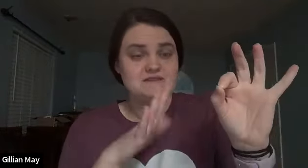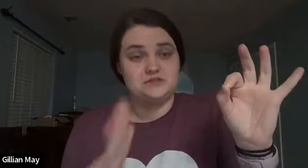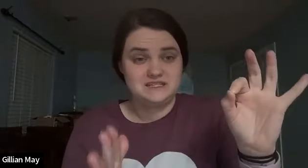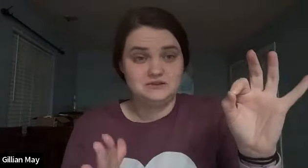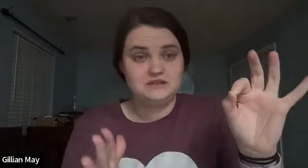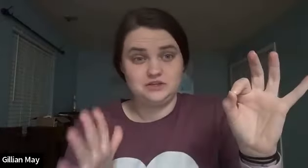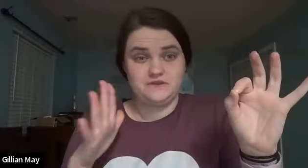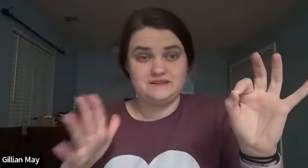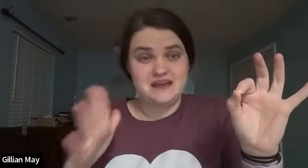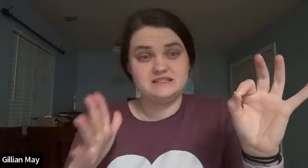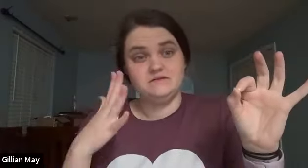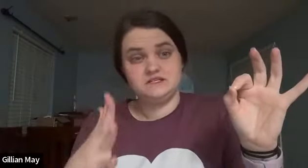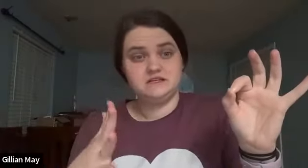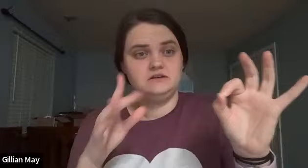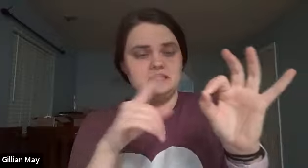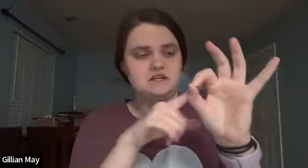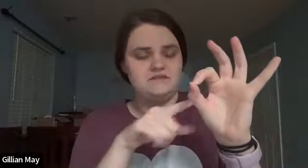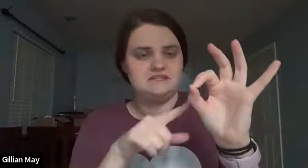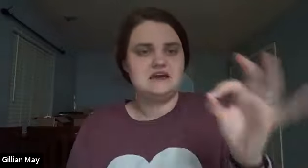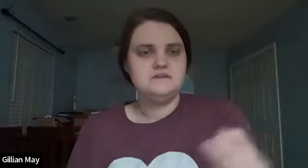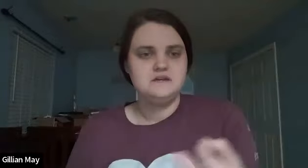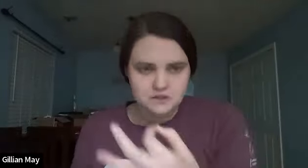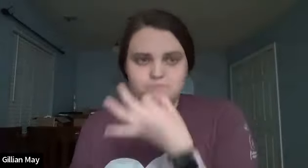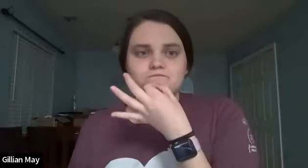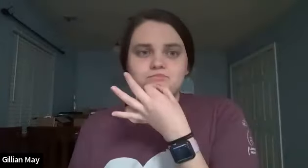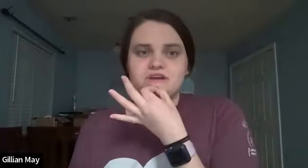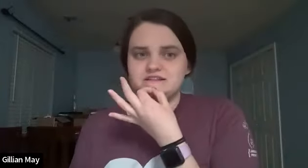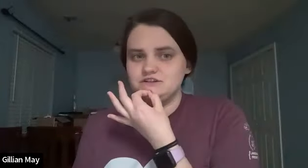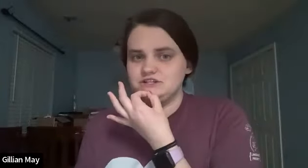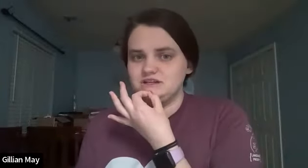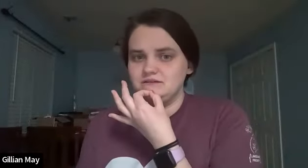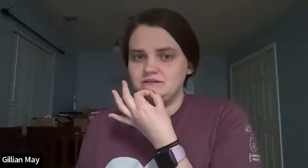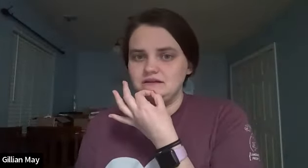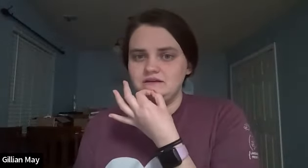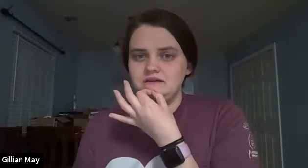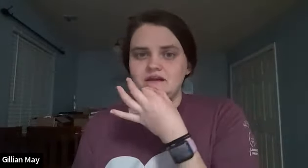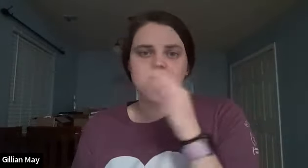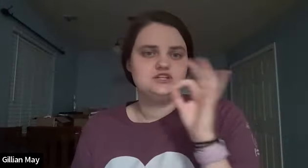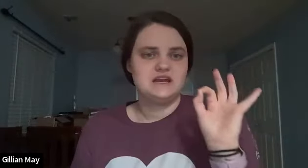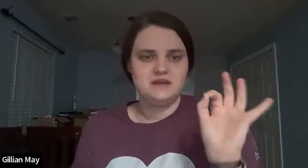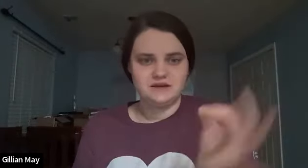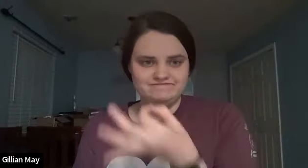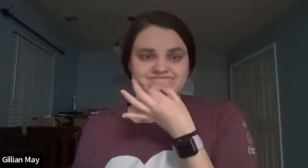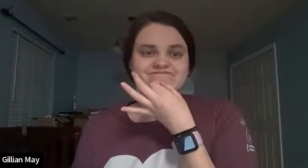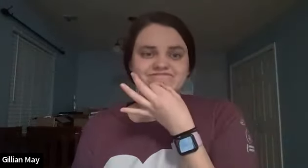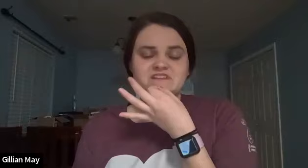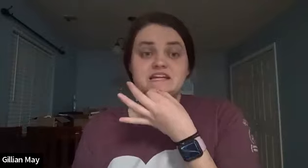for skilled, like you're very talented, very skilled, is going to have this F. You bring it to your chin, and you just kind of make it's